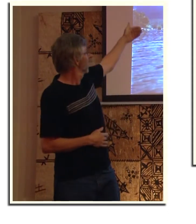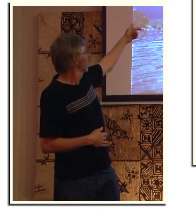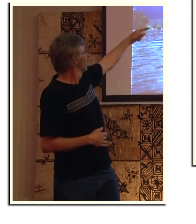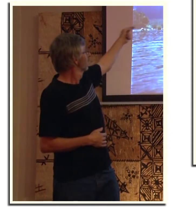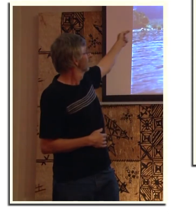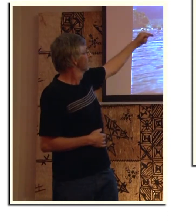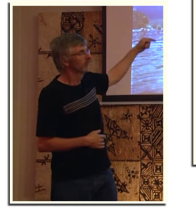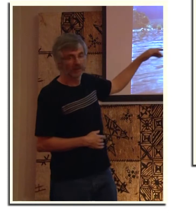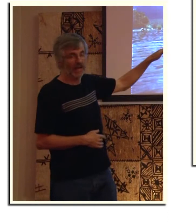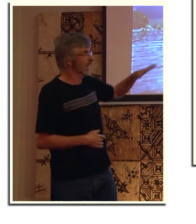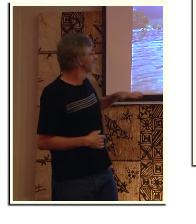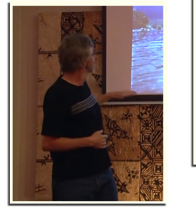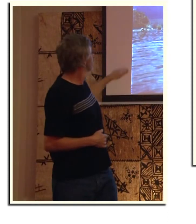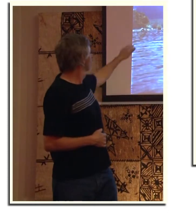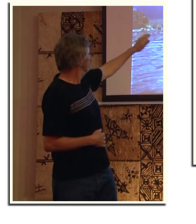of how it looks.